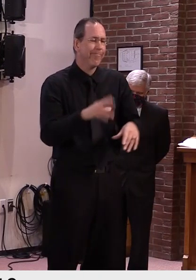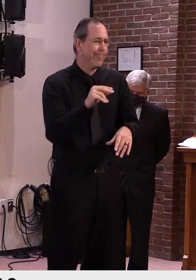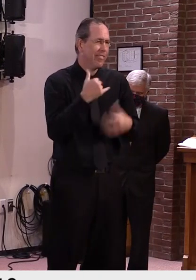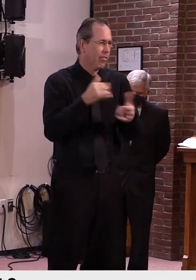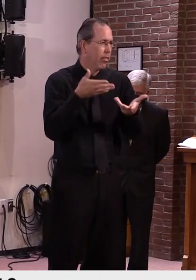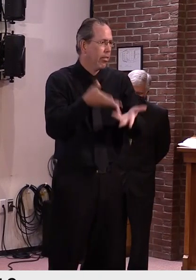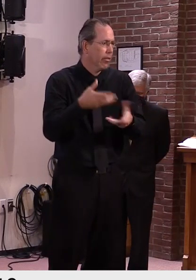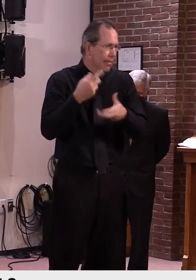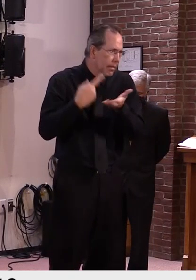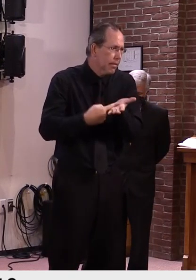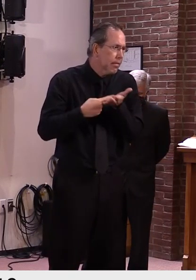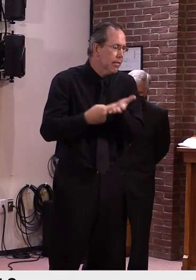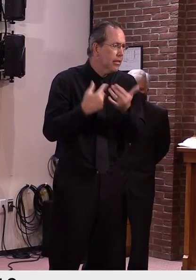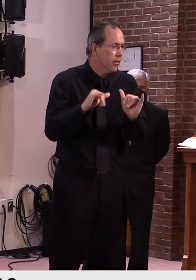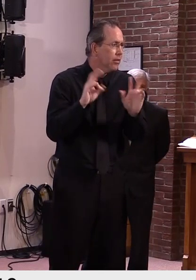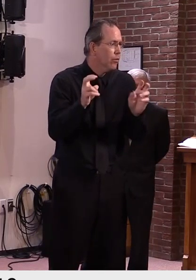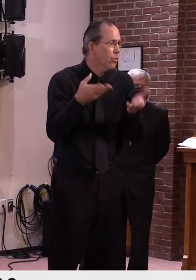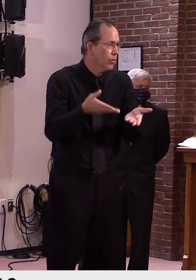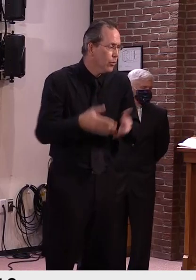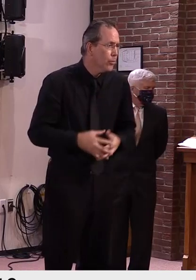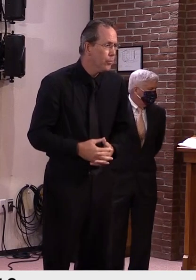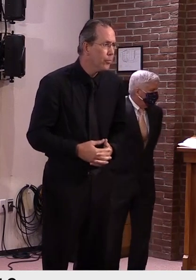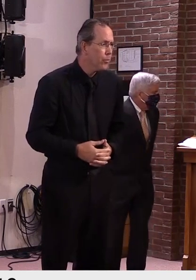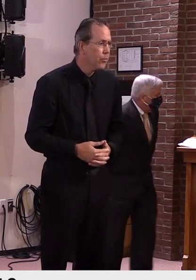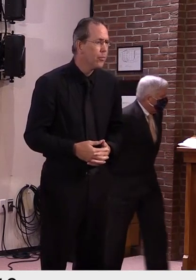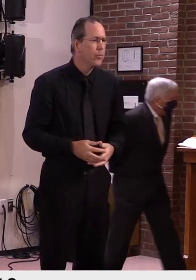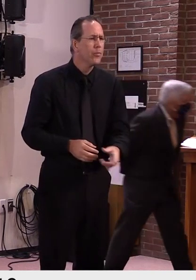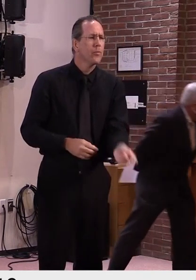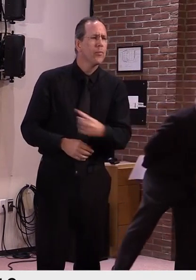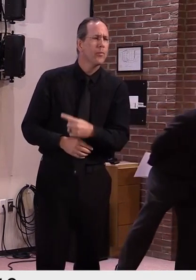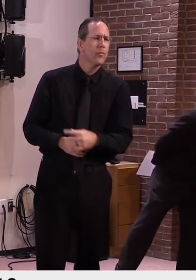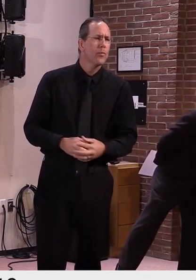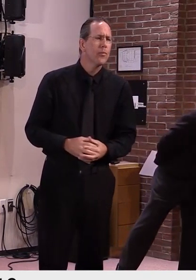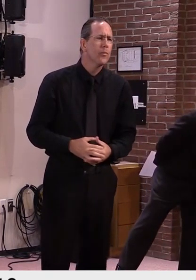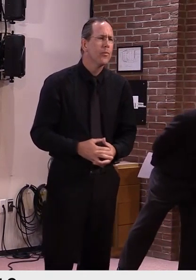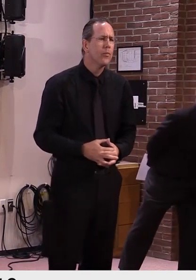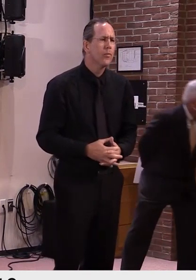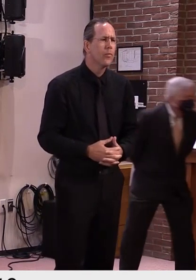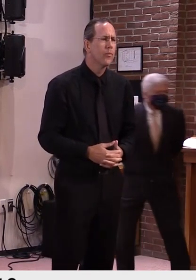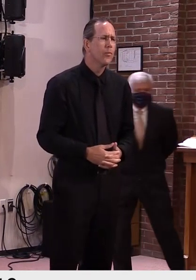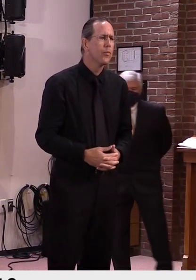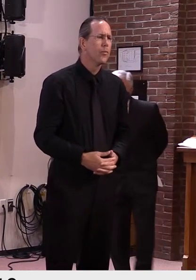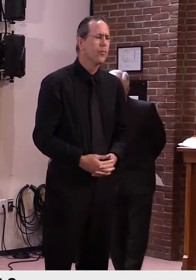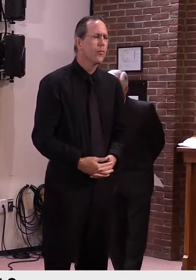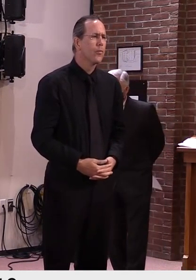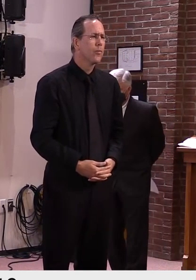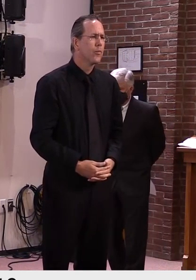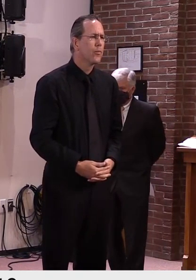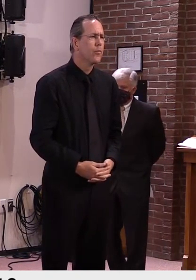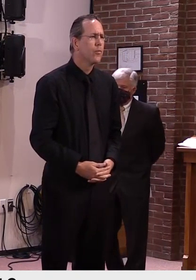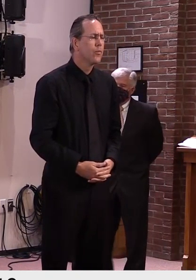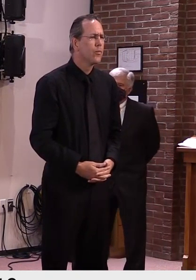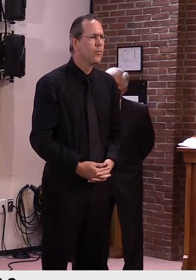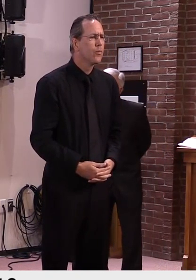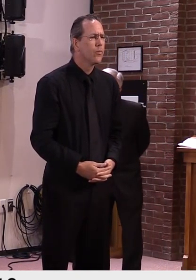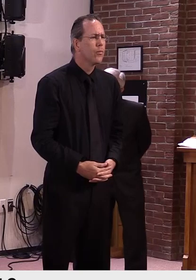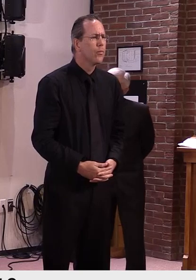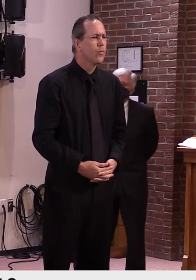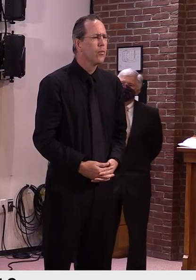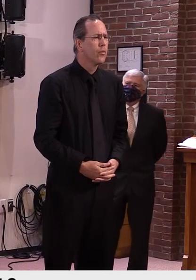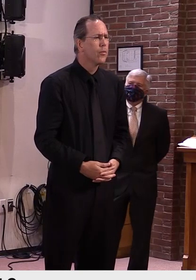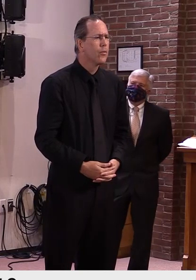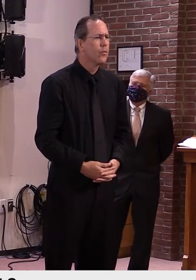Thank you, Governor. But let me just leave you with one question that I don't expect you to answer today, but that is this. Perfect. The press